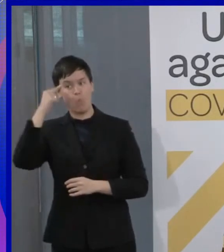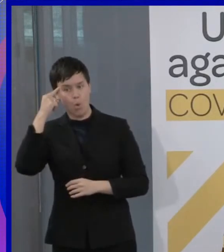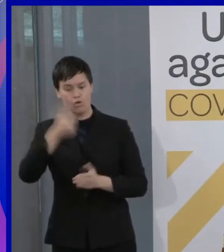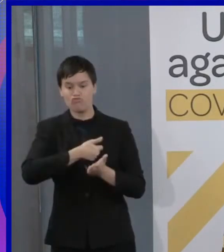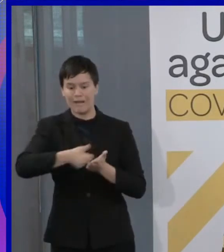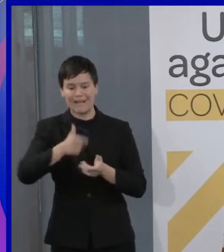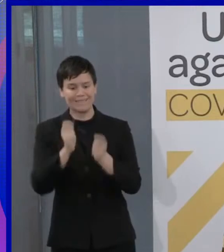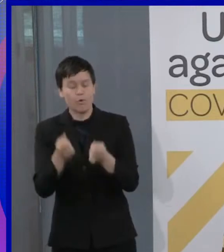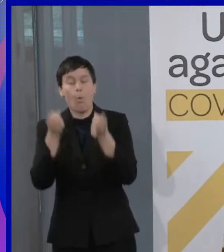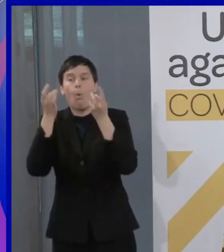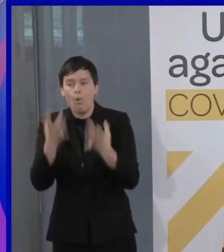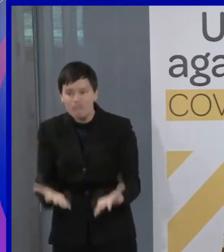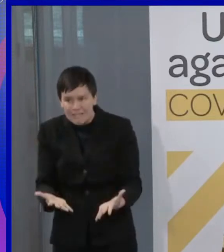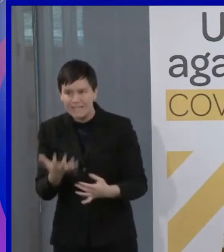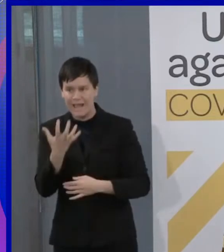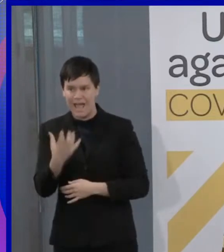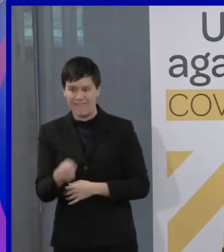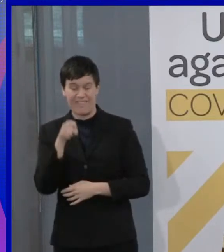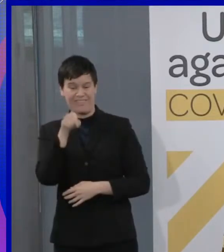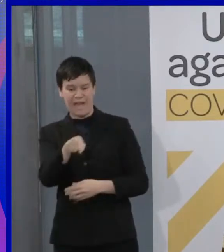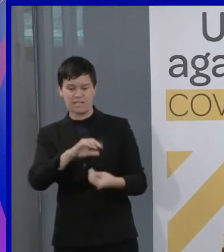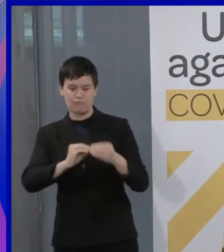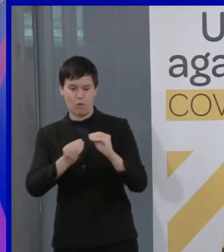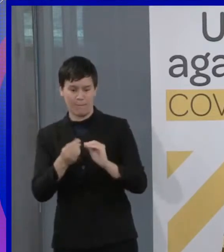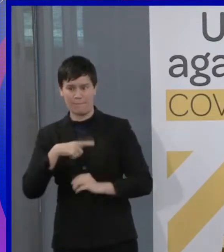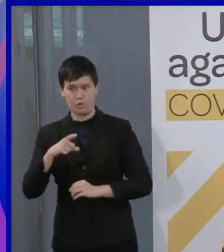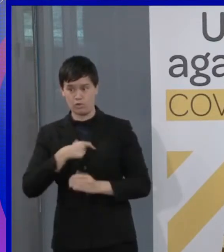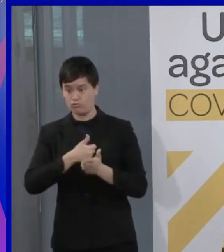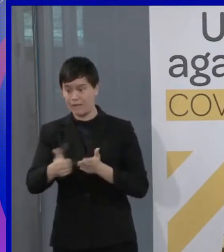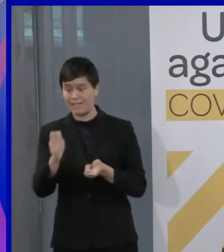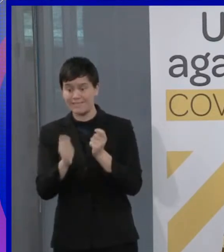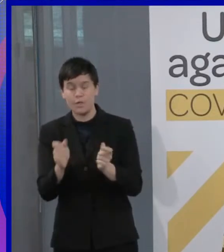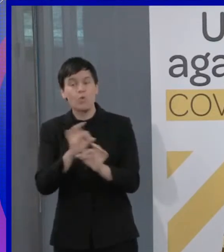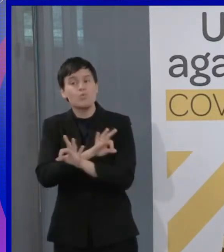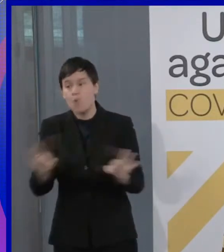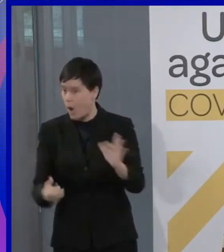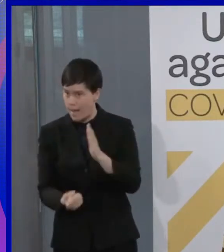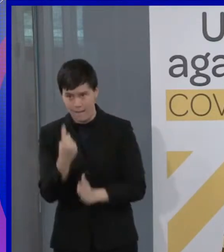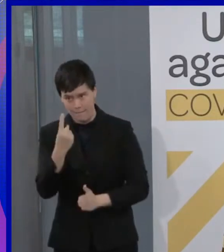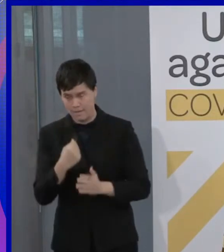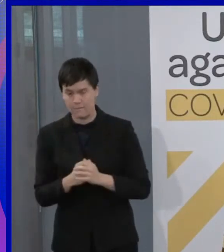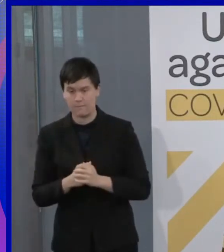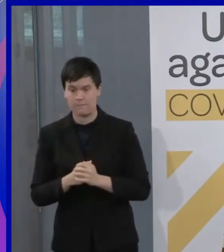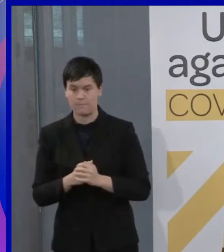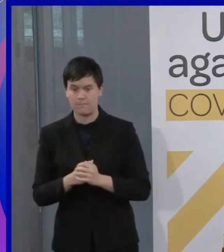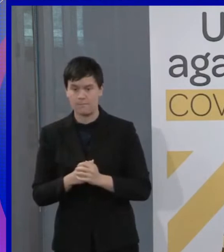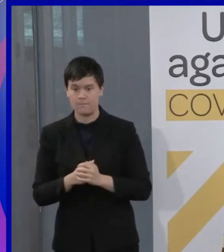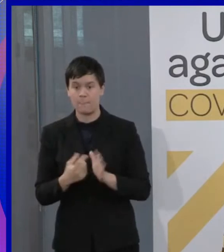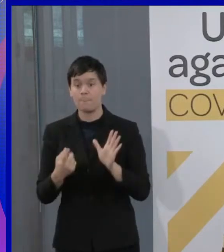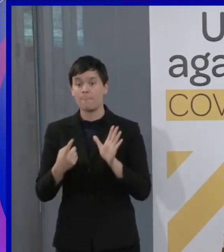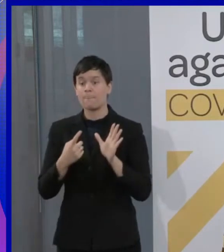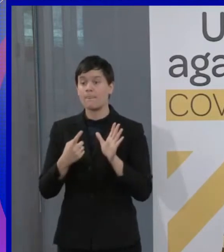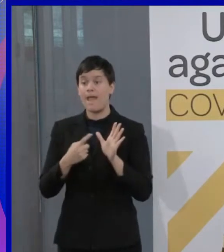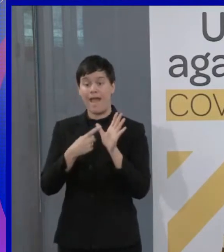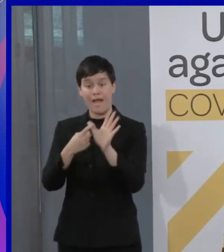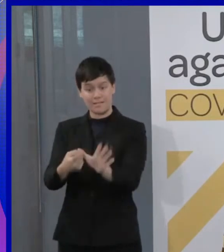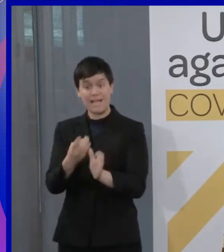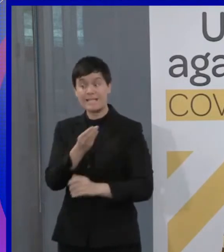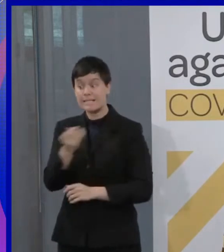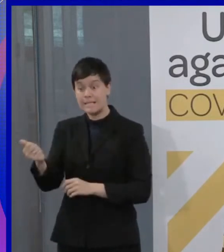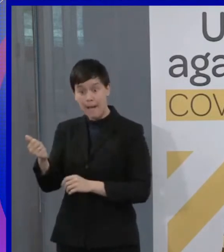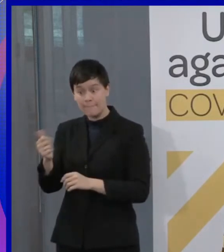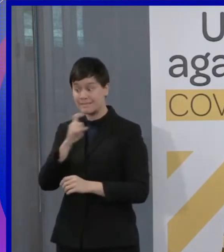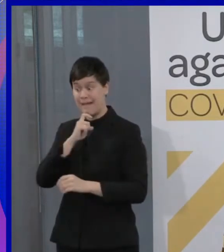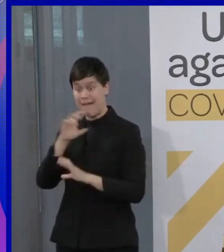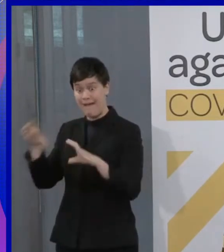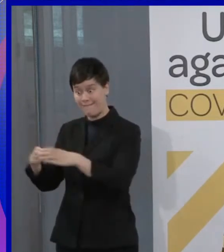Well, again, if we go back, most of those managed isolation facilities had teams in more than once. So what we were trying to do